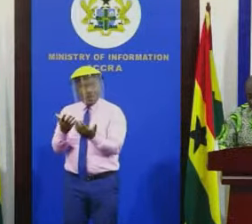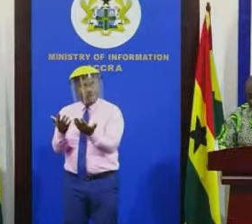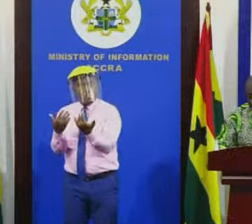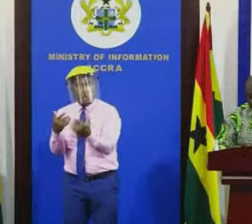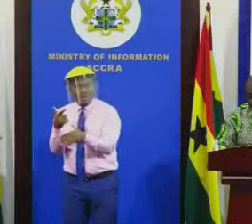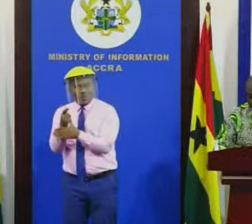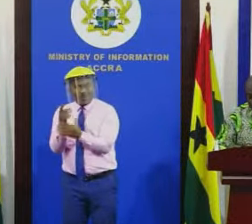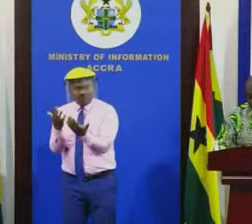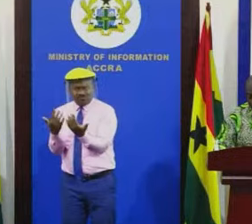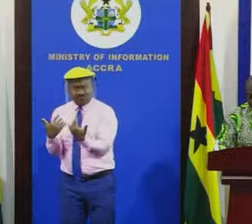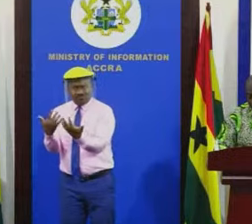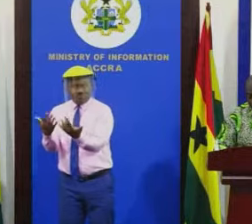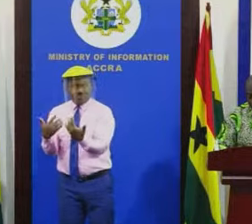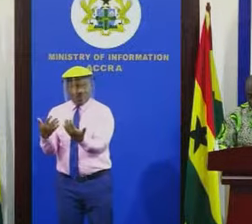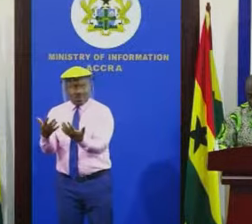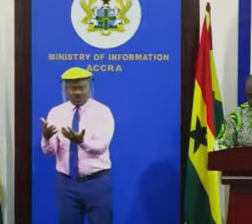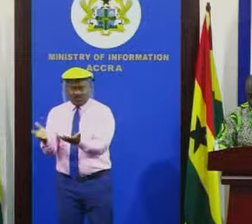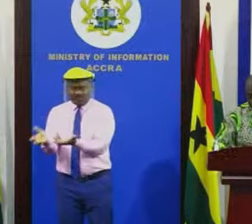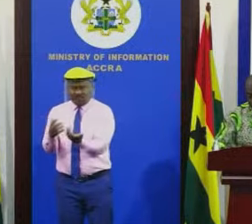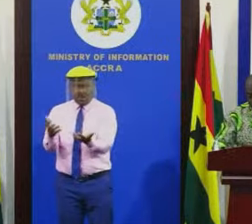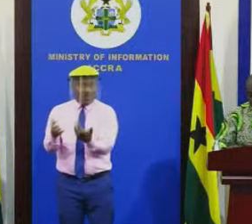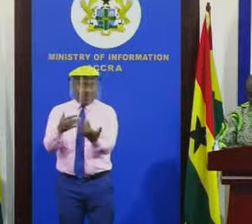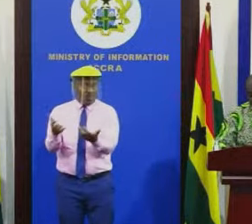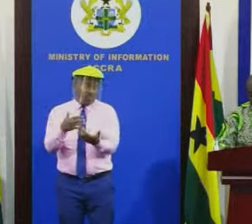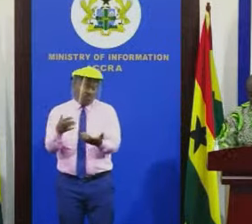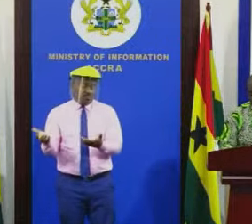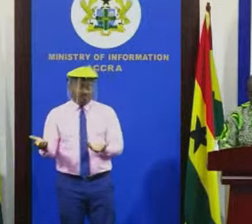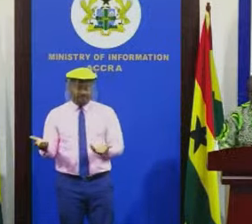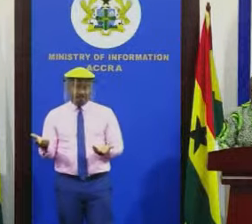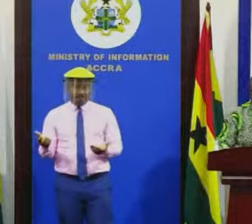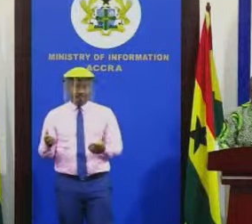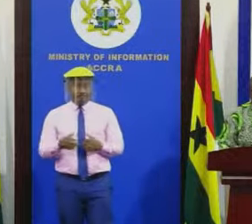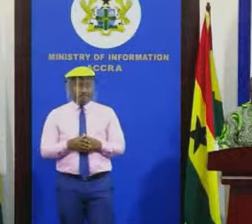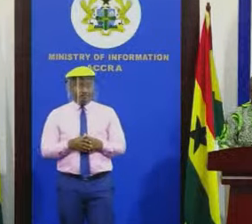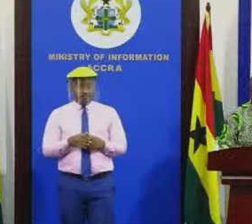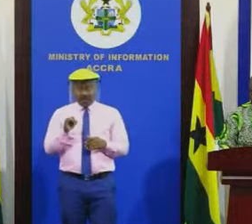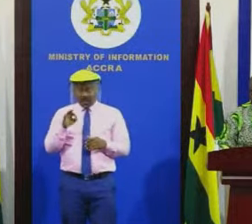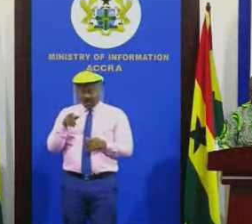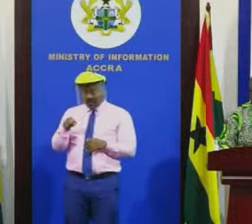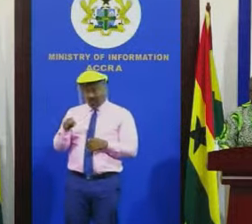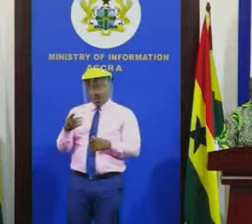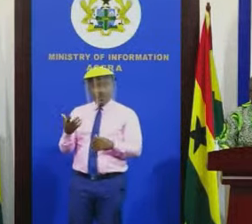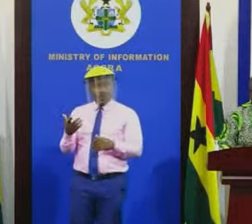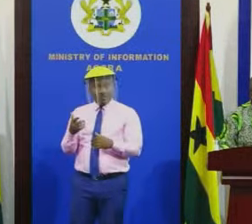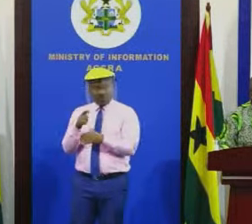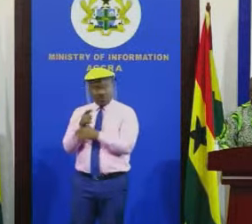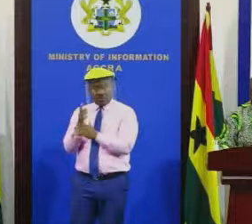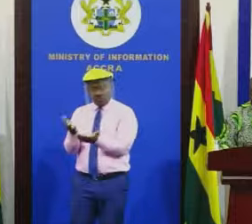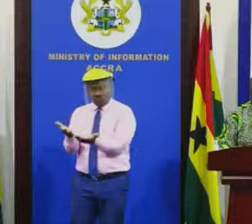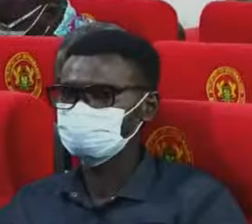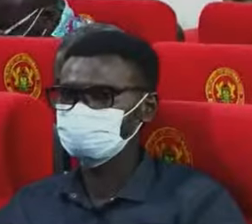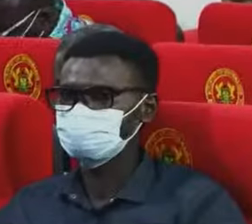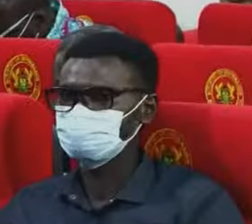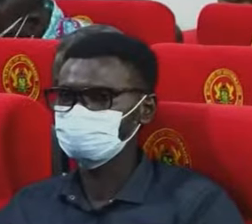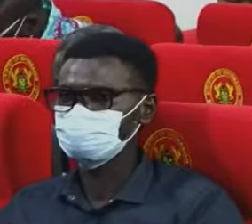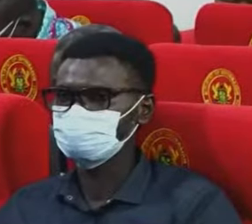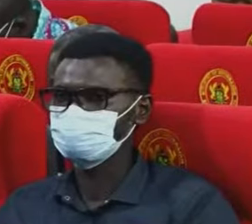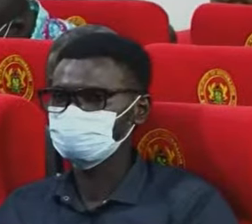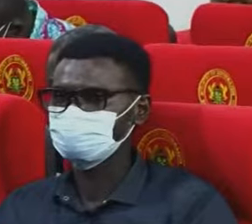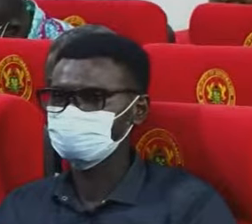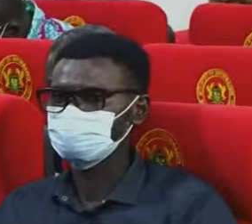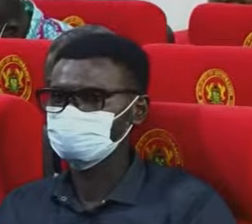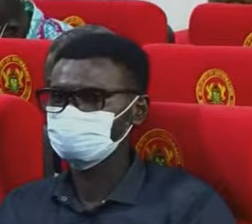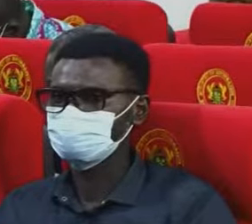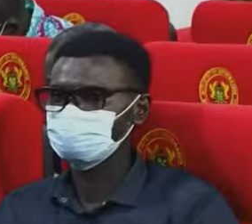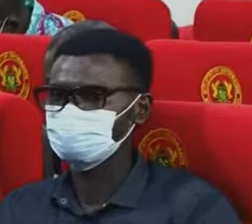from the oceans and from the lake. So they will be deployed there where we find the water hyacinth or this water grass. We certainly